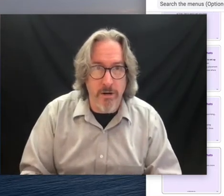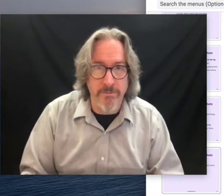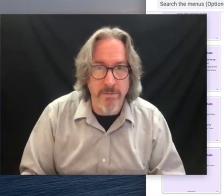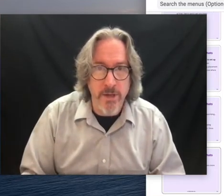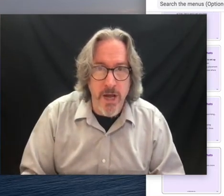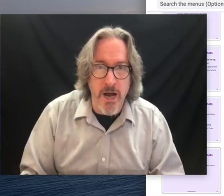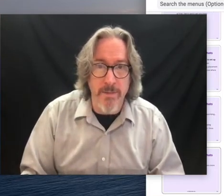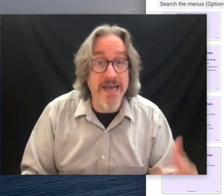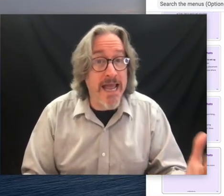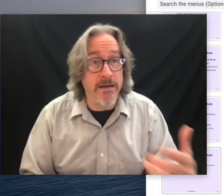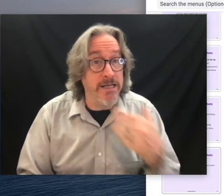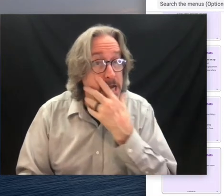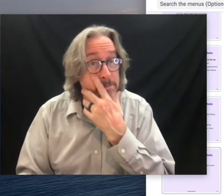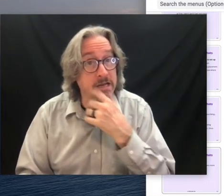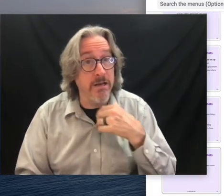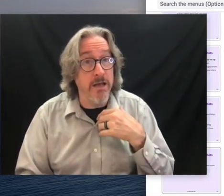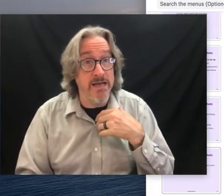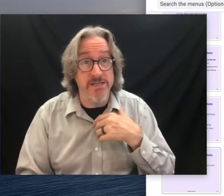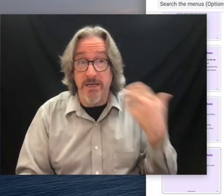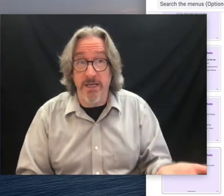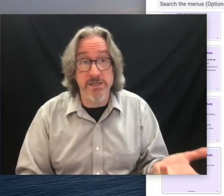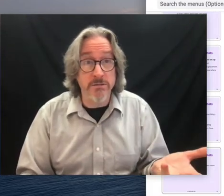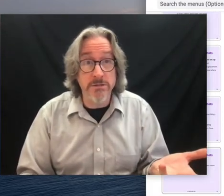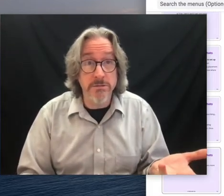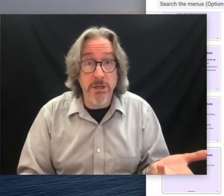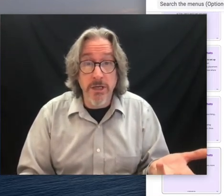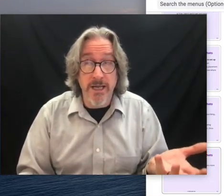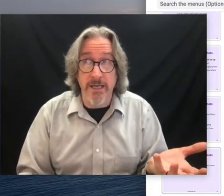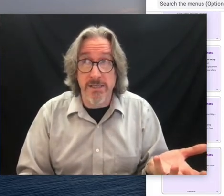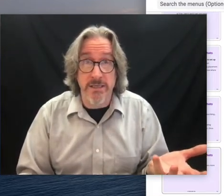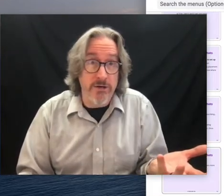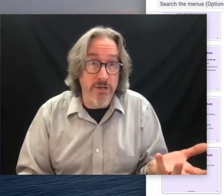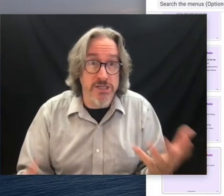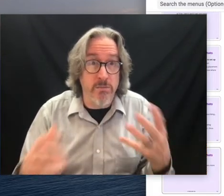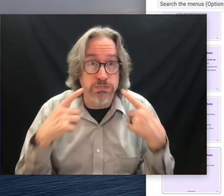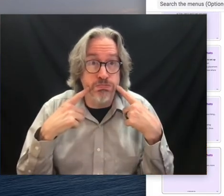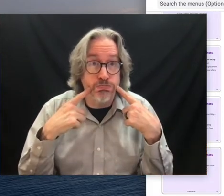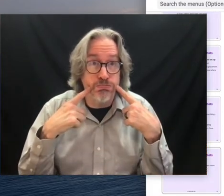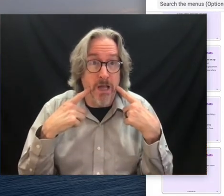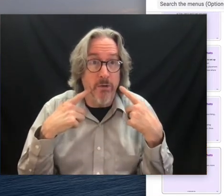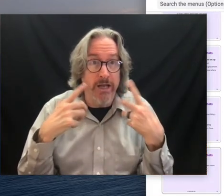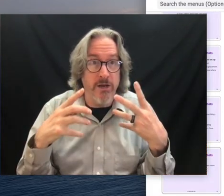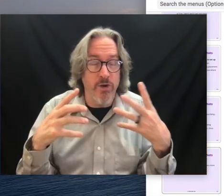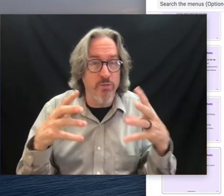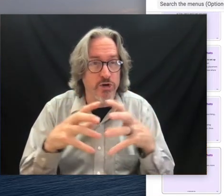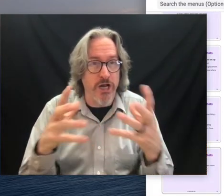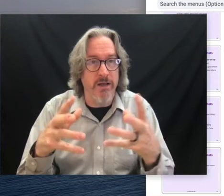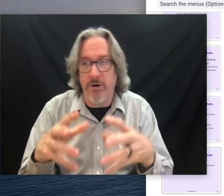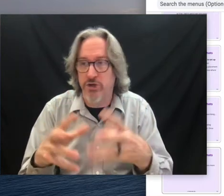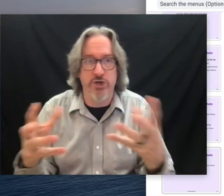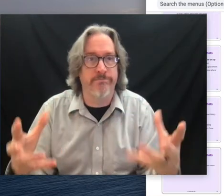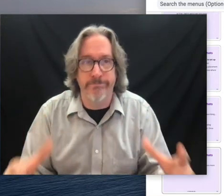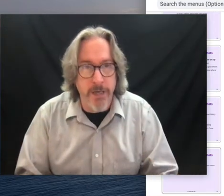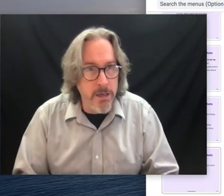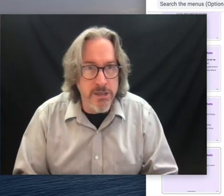All right. And again, it's not meant as an insult. It's literally just when we're talking